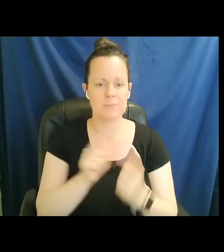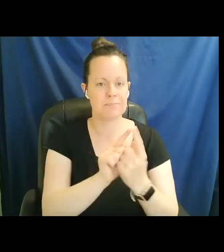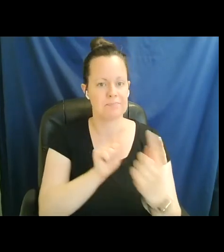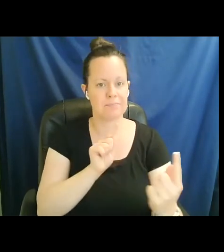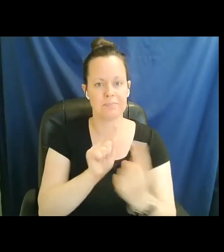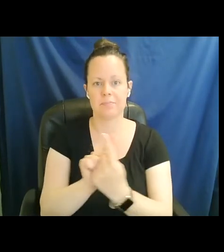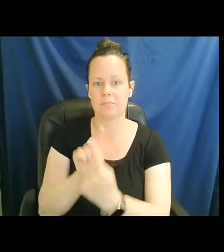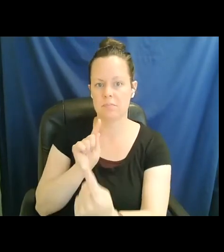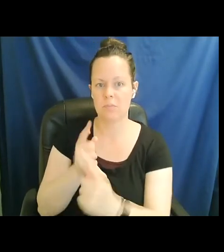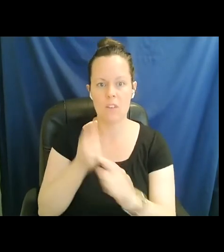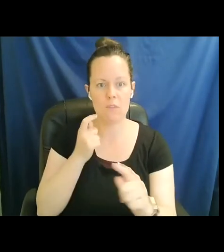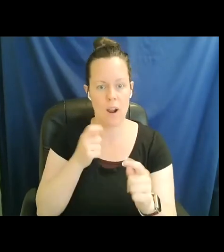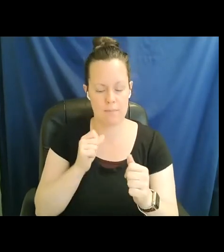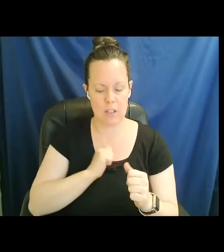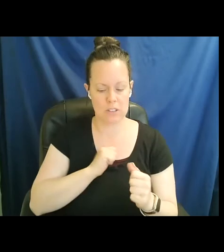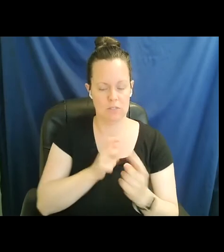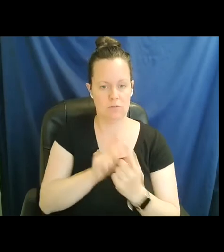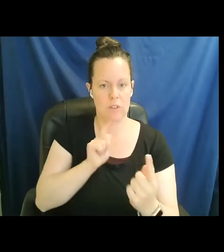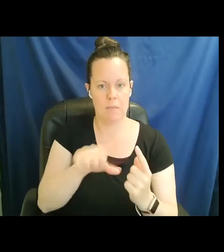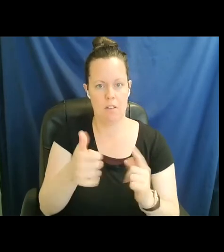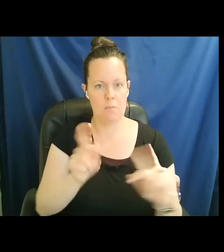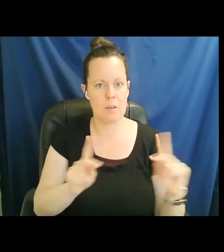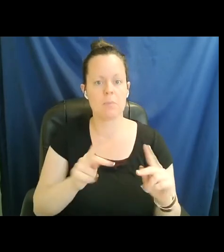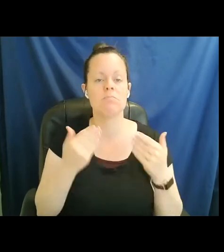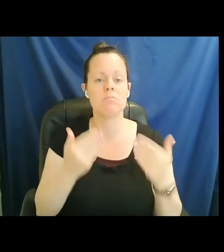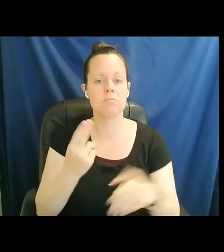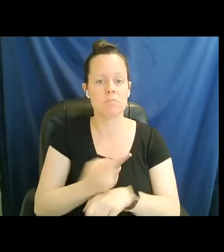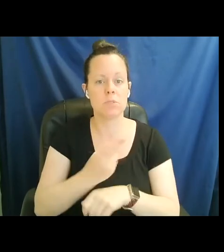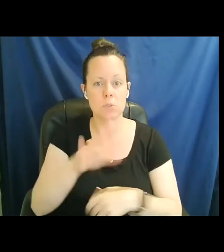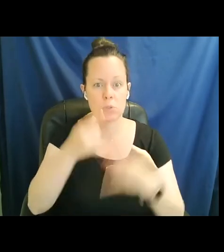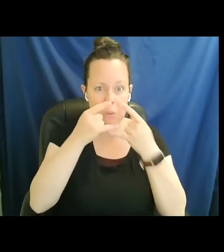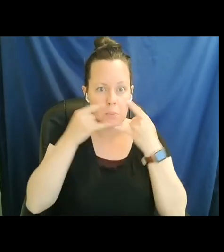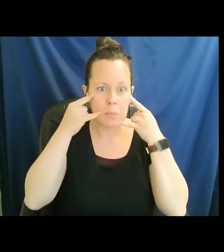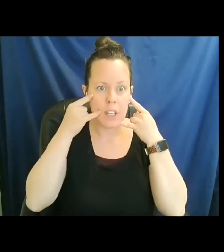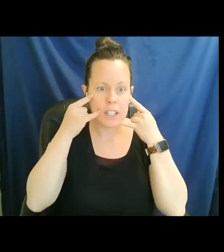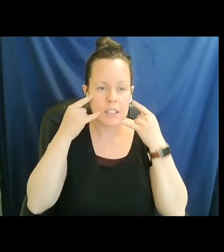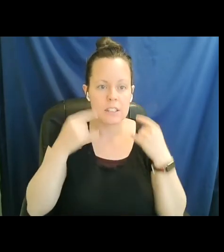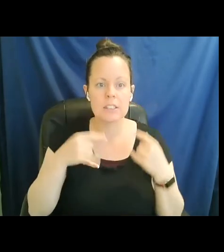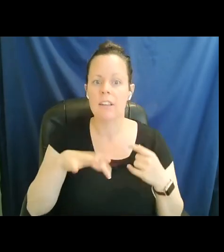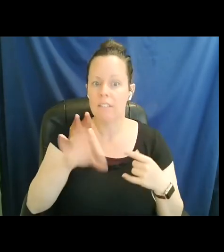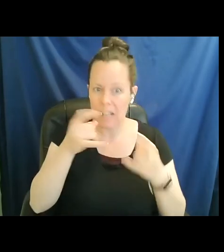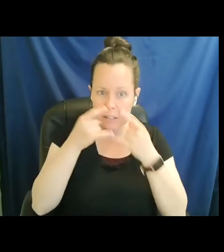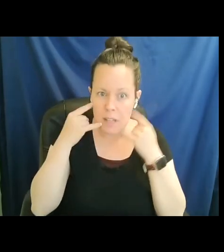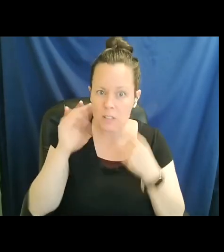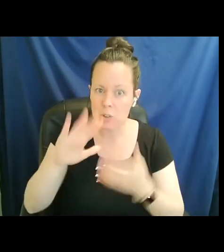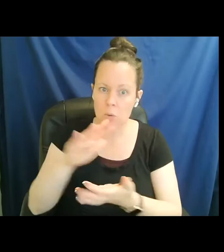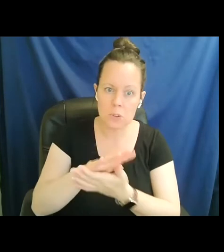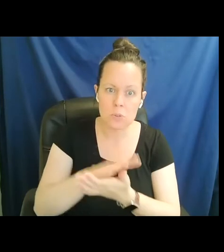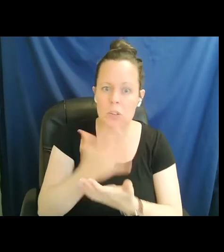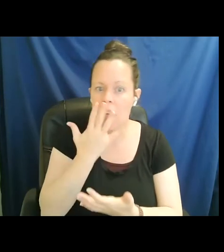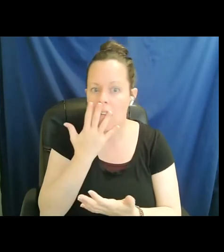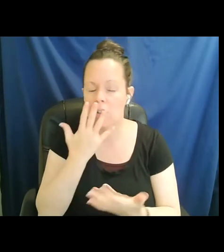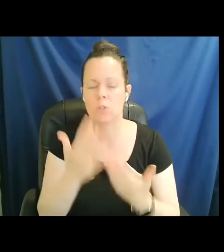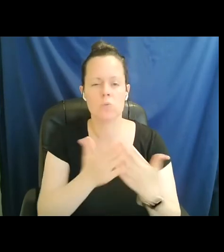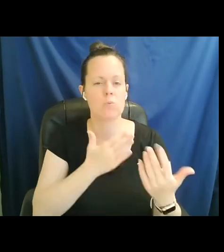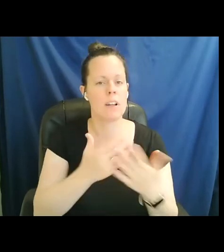ourselves and others. Wear your mask. Find a mask that's in your school colors. Whatever it takes, wear